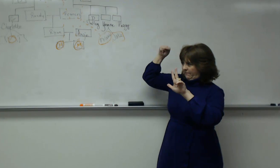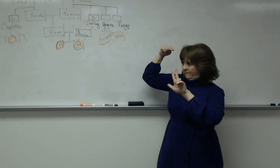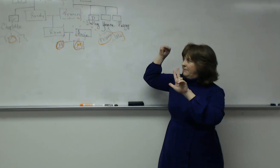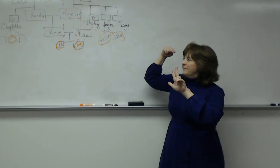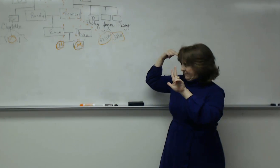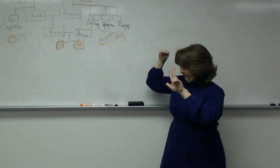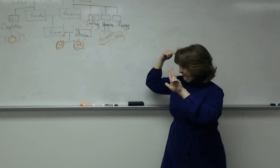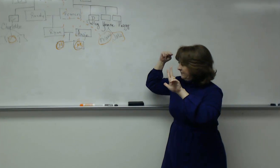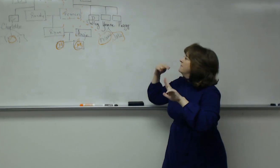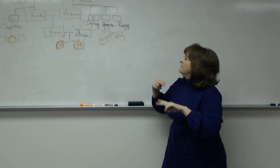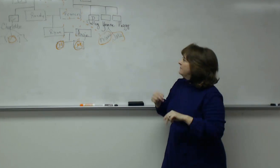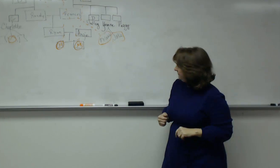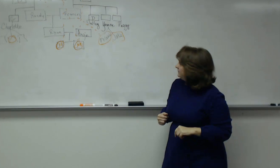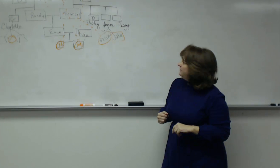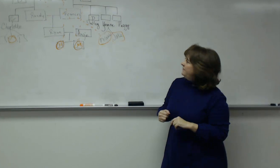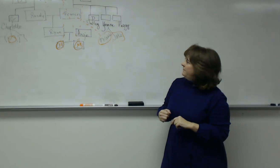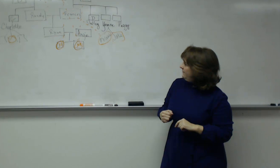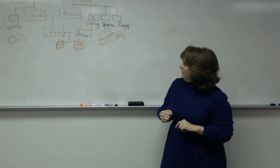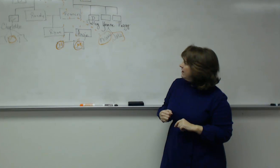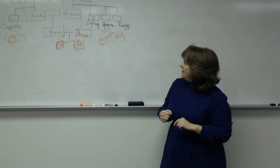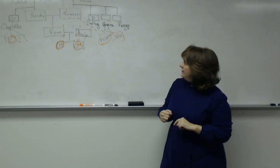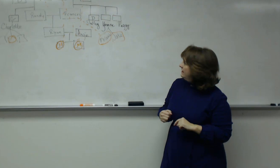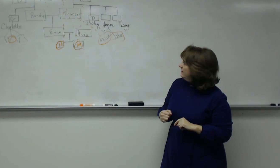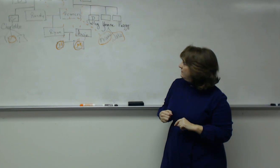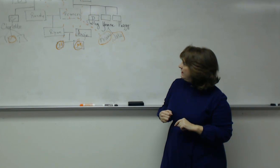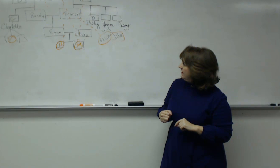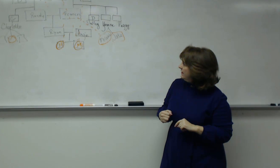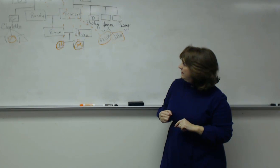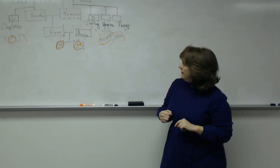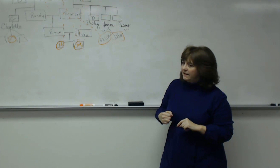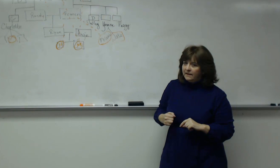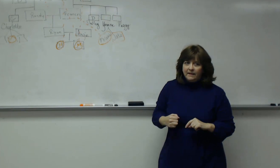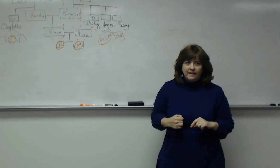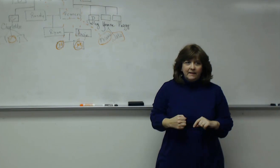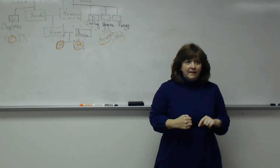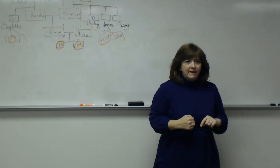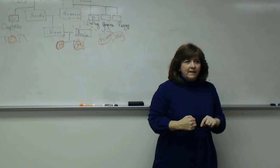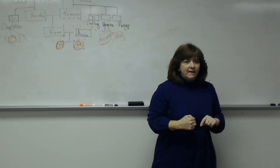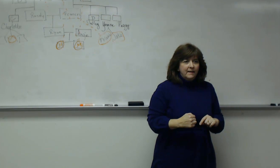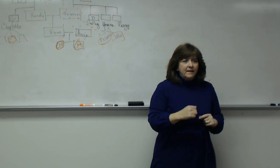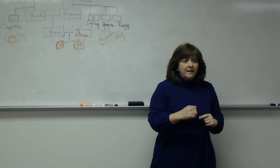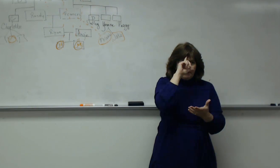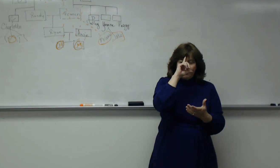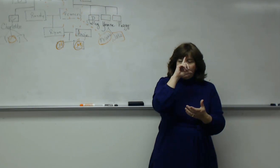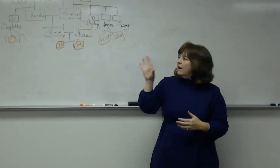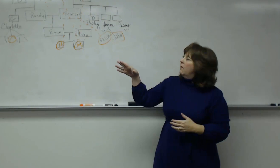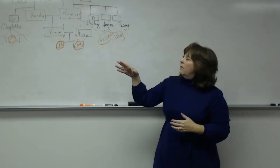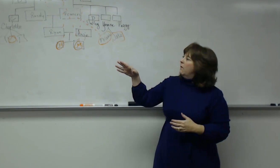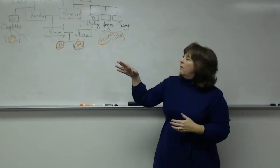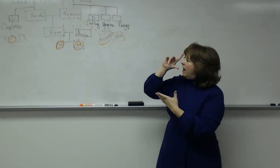3 nephews. Okay. Right. What about husband, wife? You did marry, but what's wife?